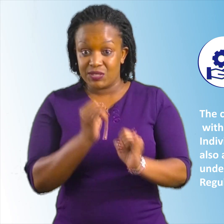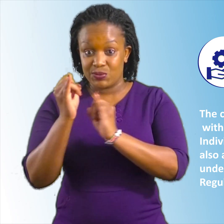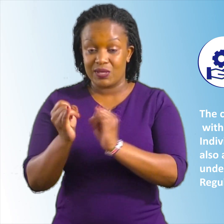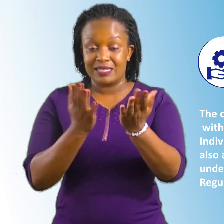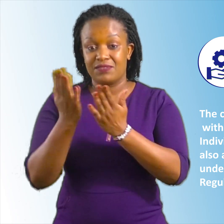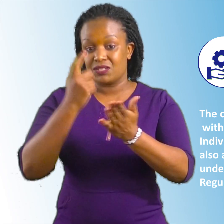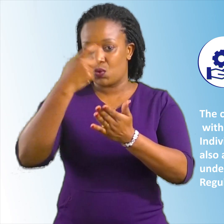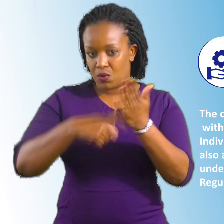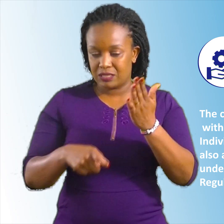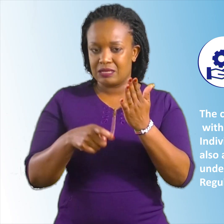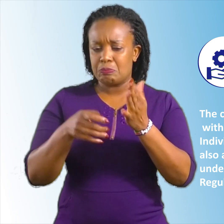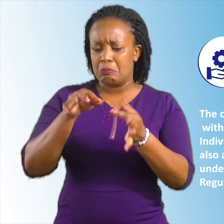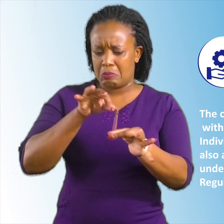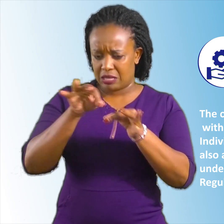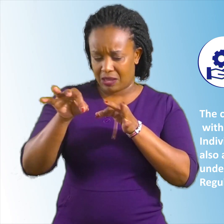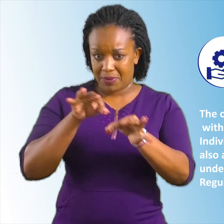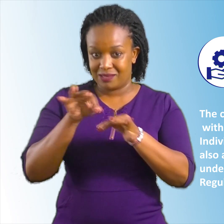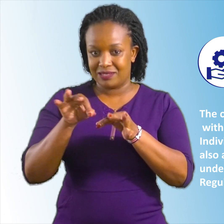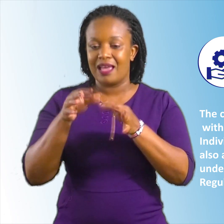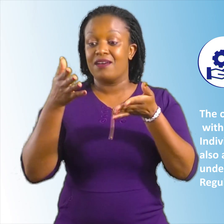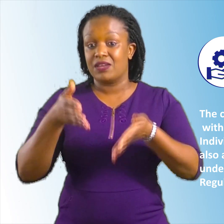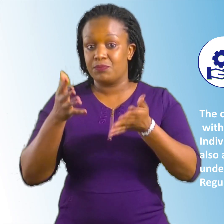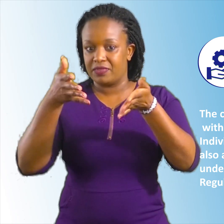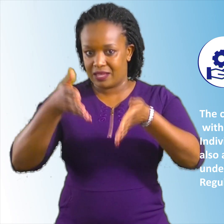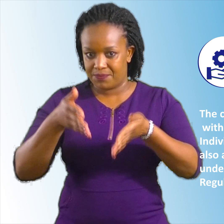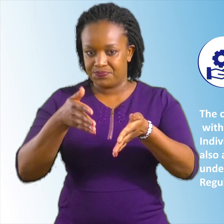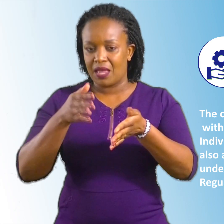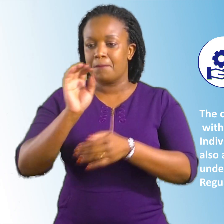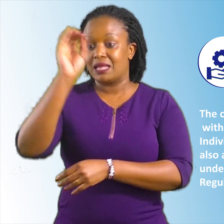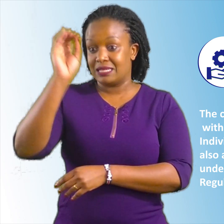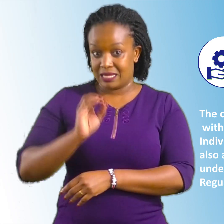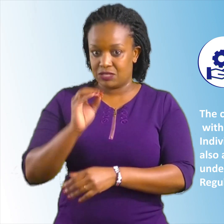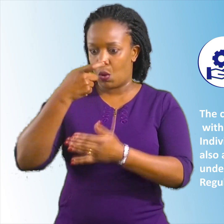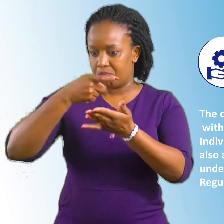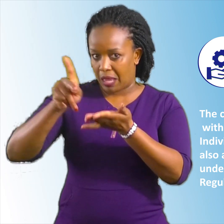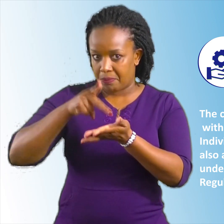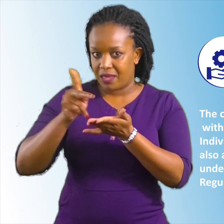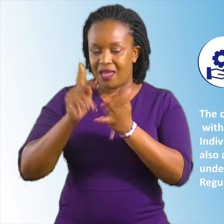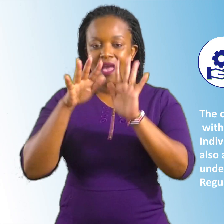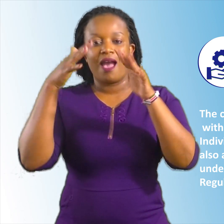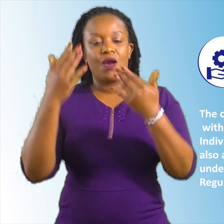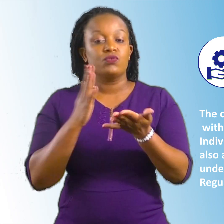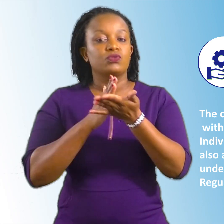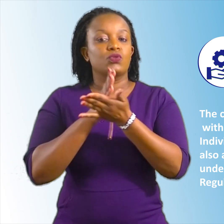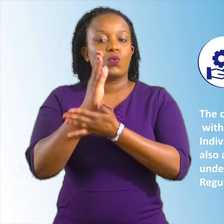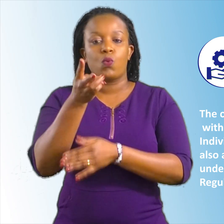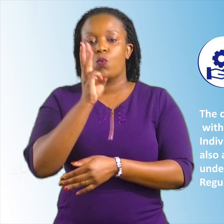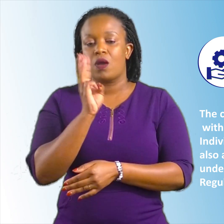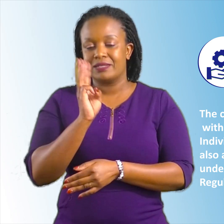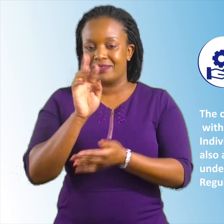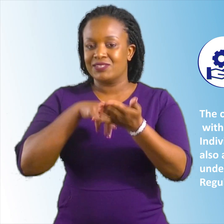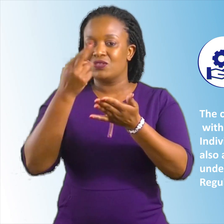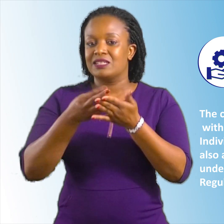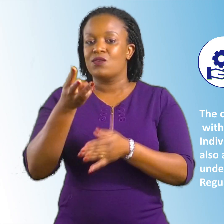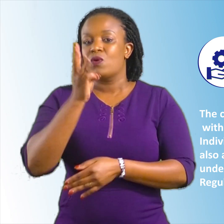Individual service cost per parameter is also available. The rates are as prescribed under the Part C of the Water Resources